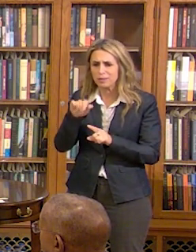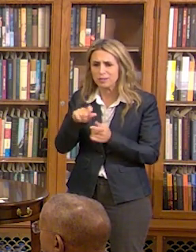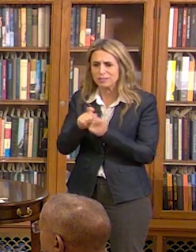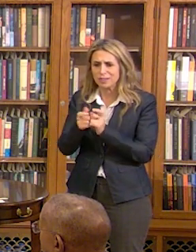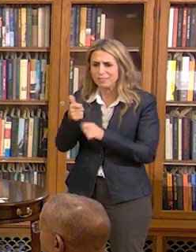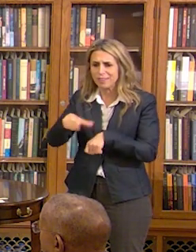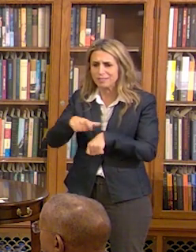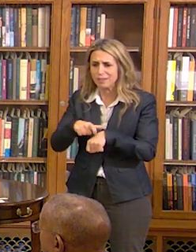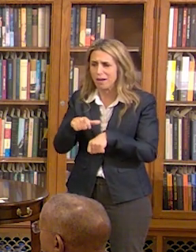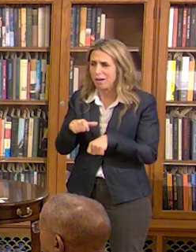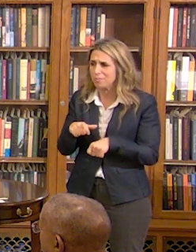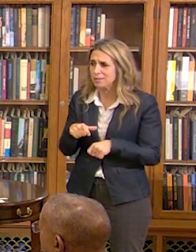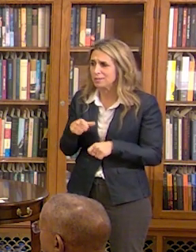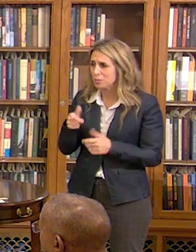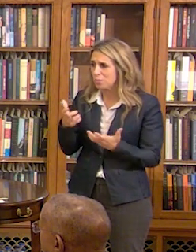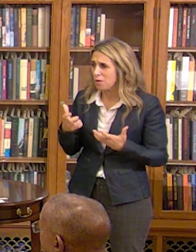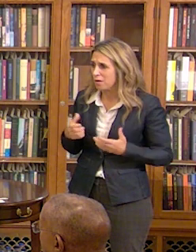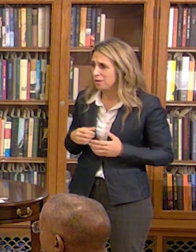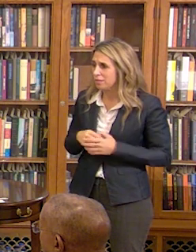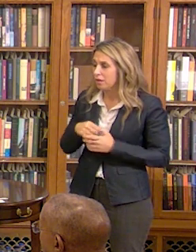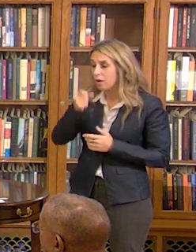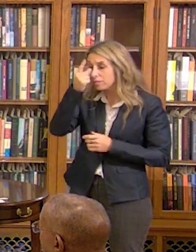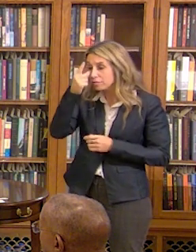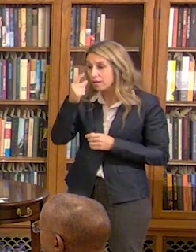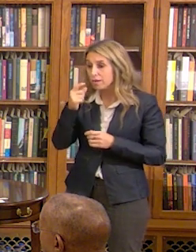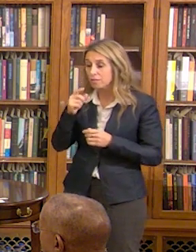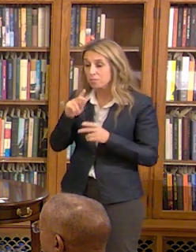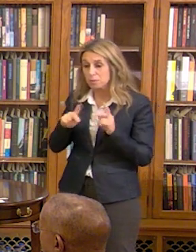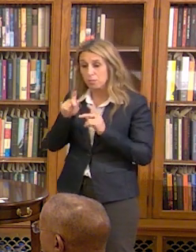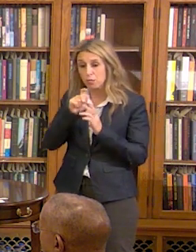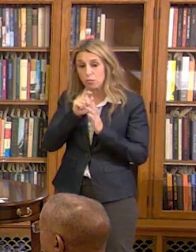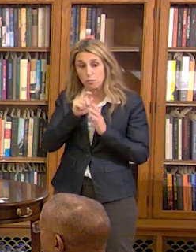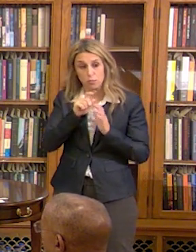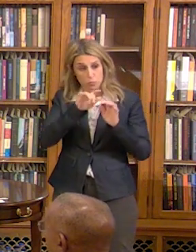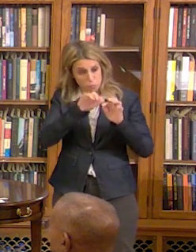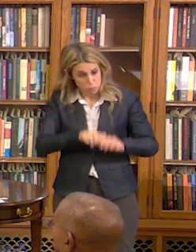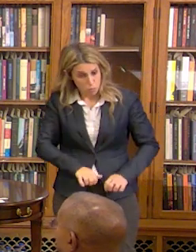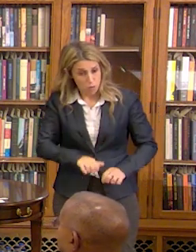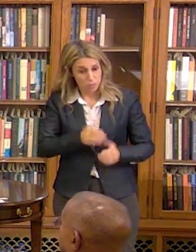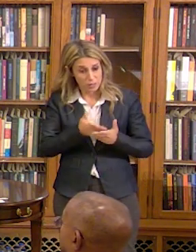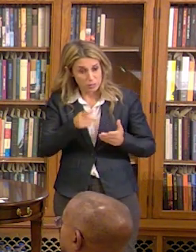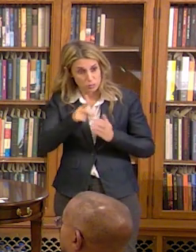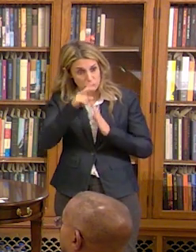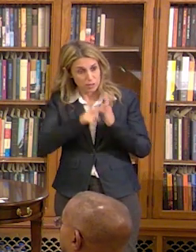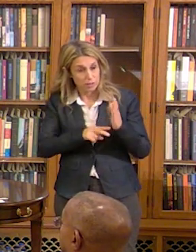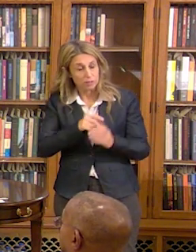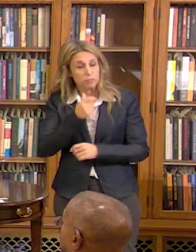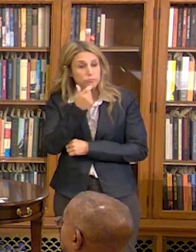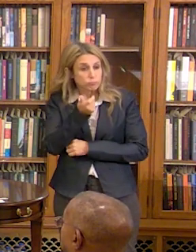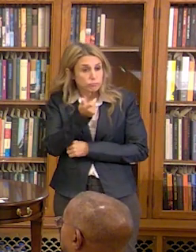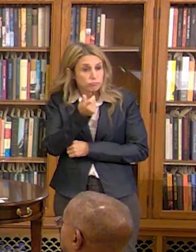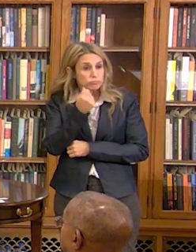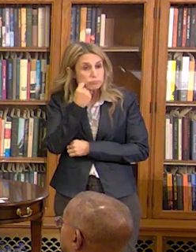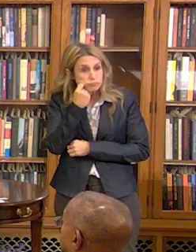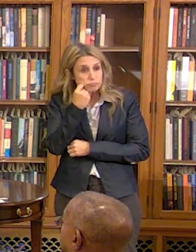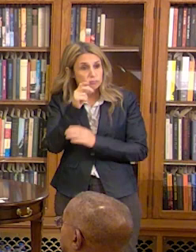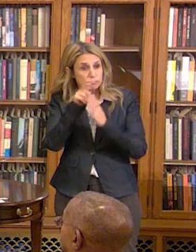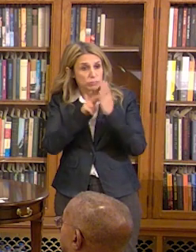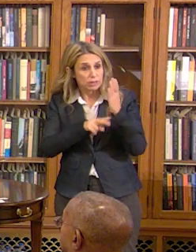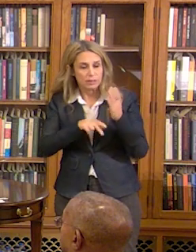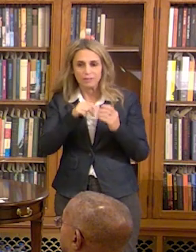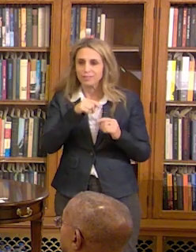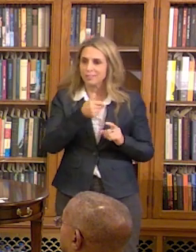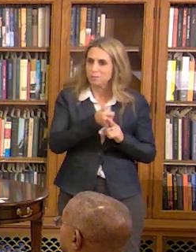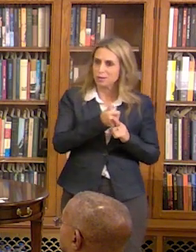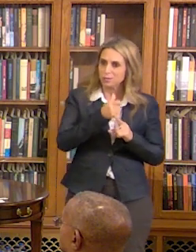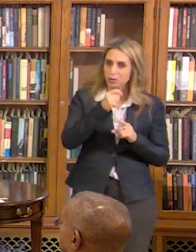now please understand that when people wrote the things that you're reading and that you're studying they didn't Google